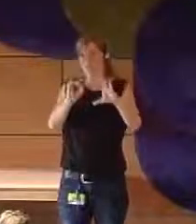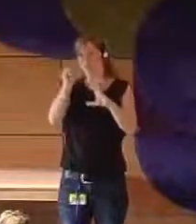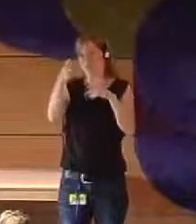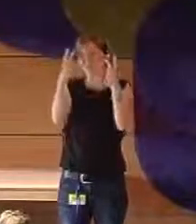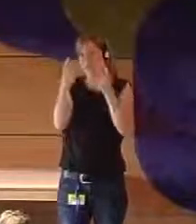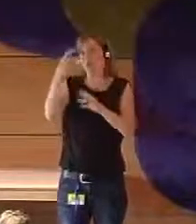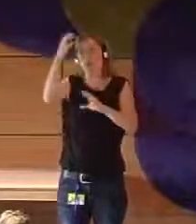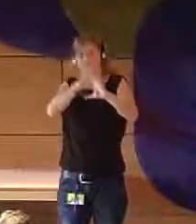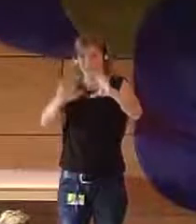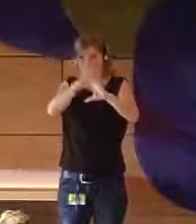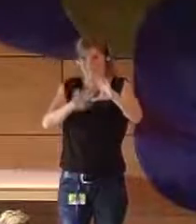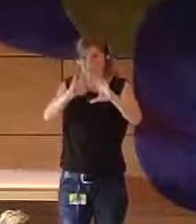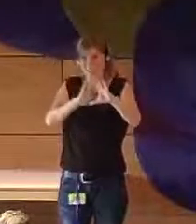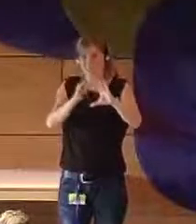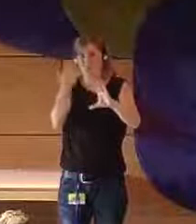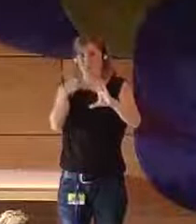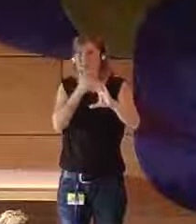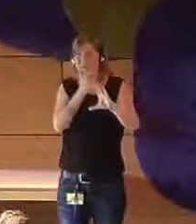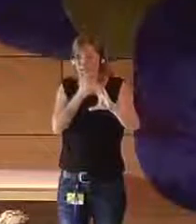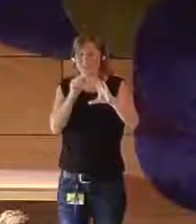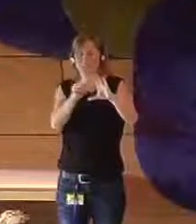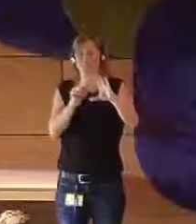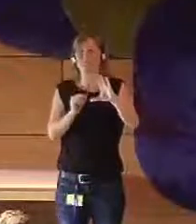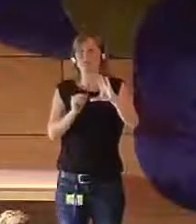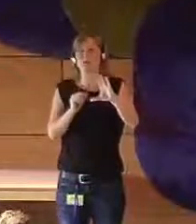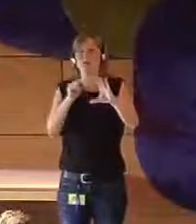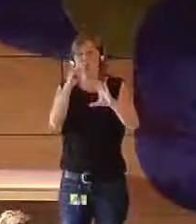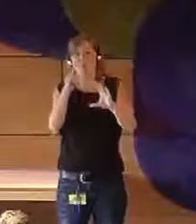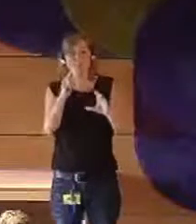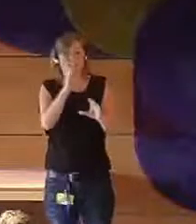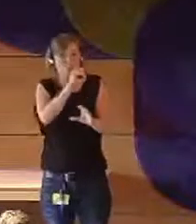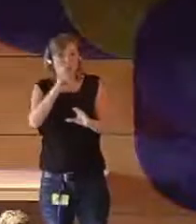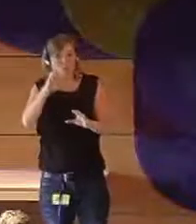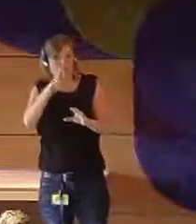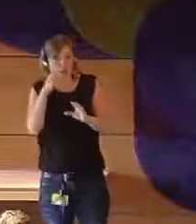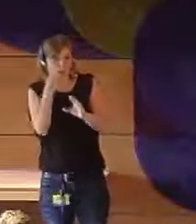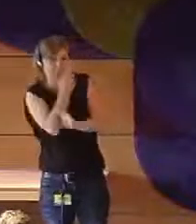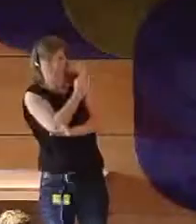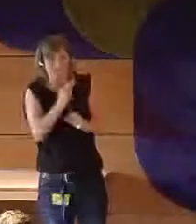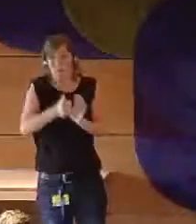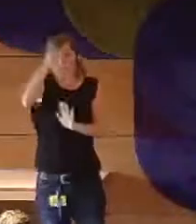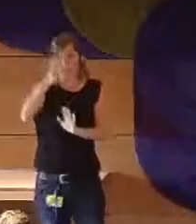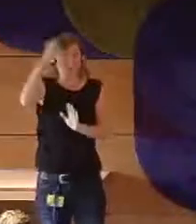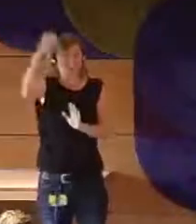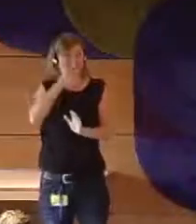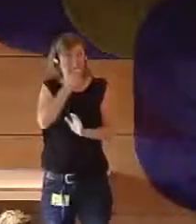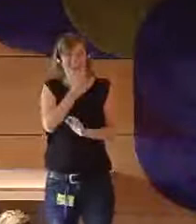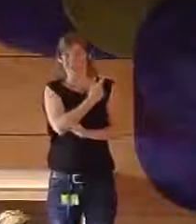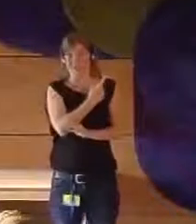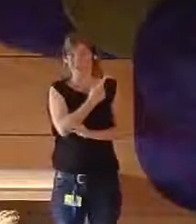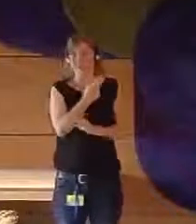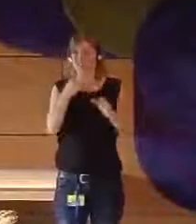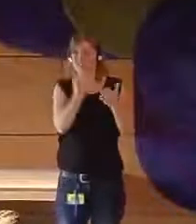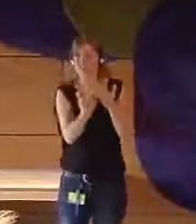you look at Offa, who was the first king of England, is that a charge ear? Or is that a charge